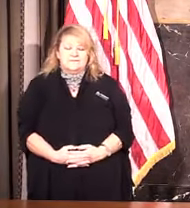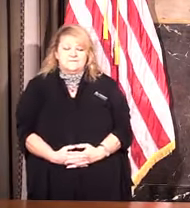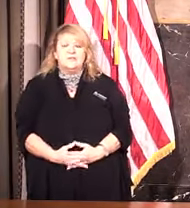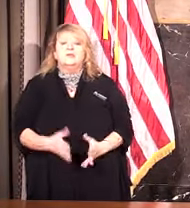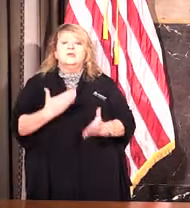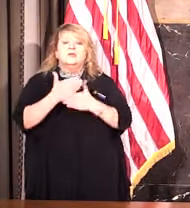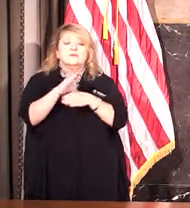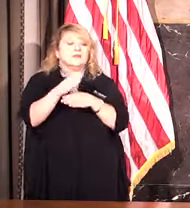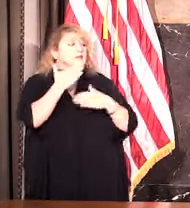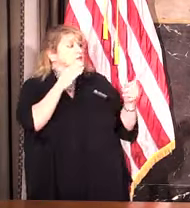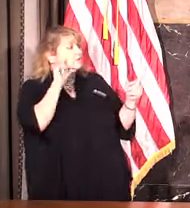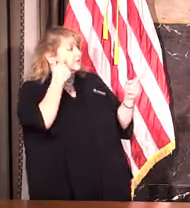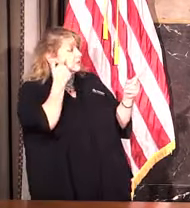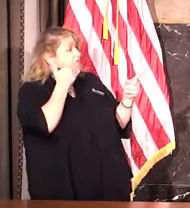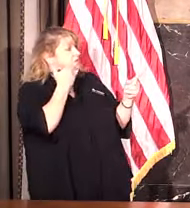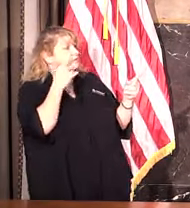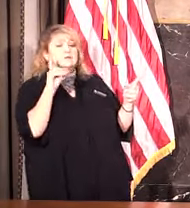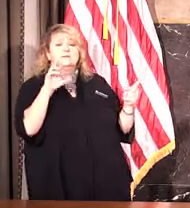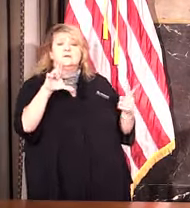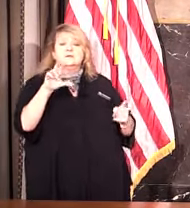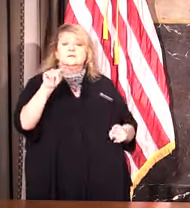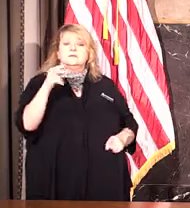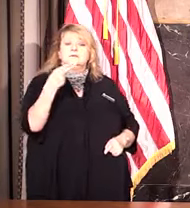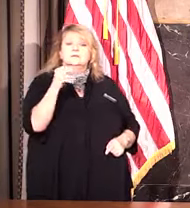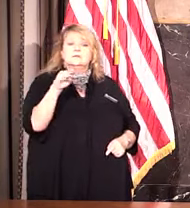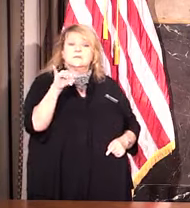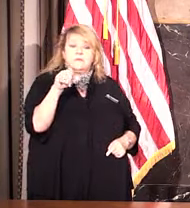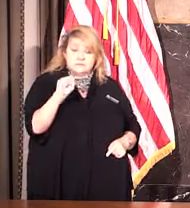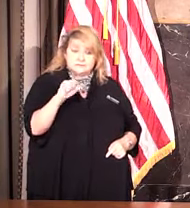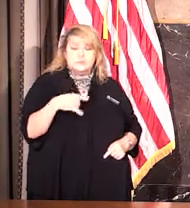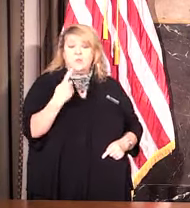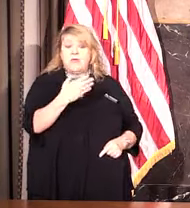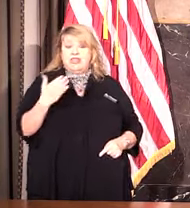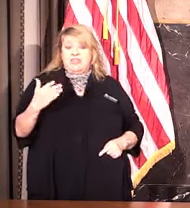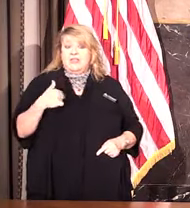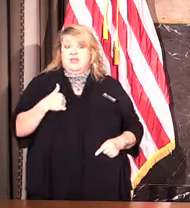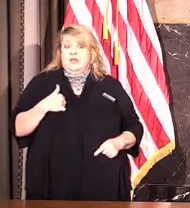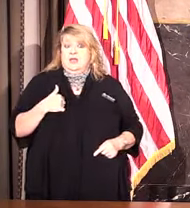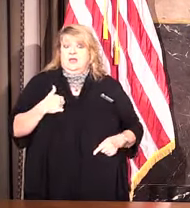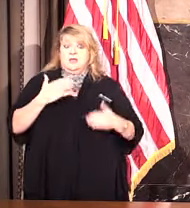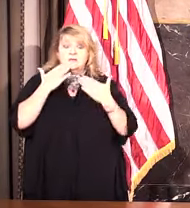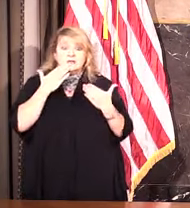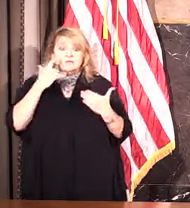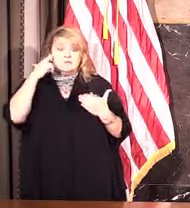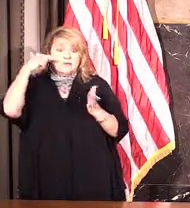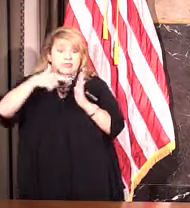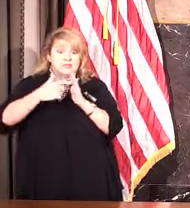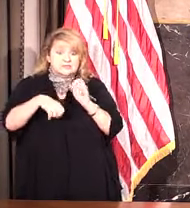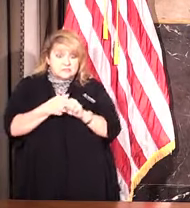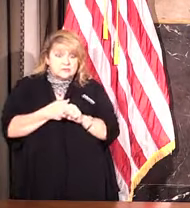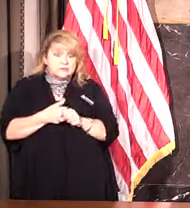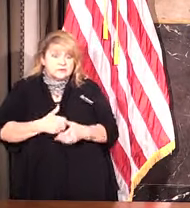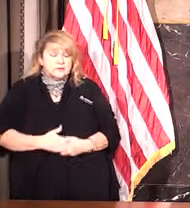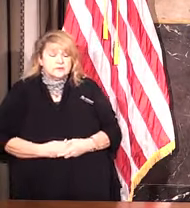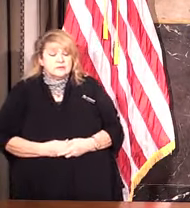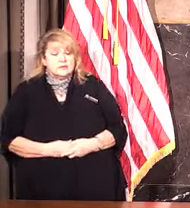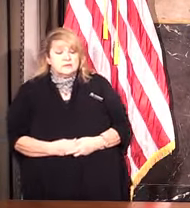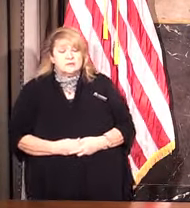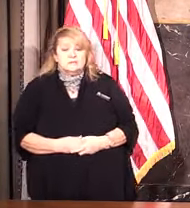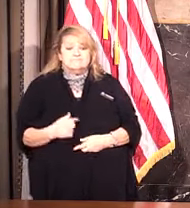Good afternoon. Thank you, Governor. Thank you, Dr. Thomas. I'll tell you, one of the things that I certainly am thankful for this year is